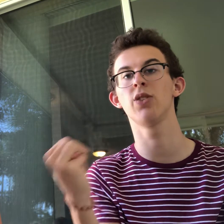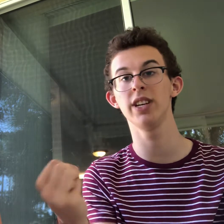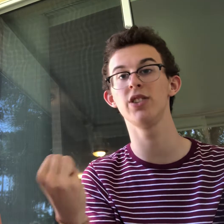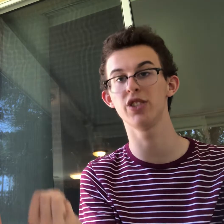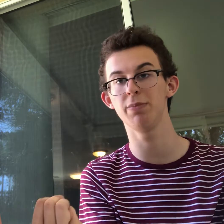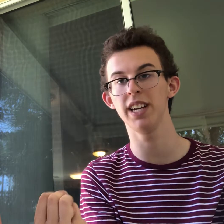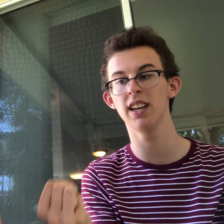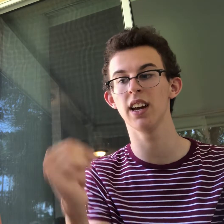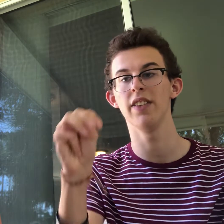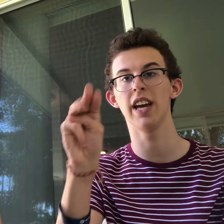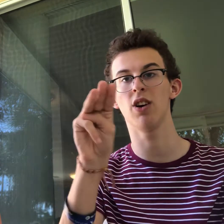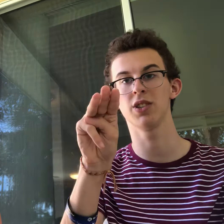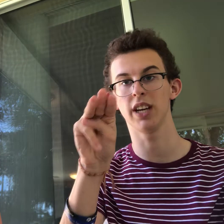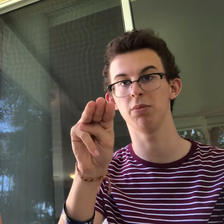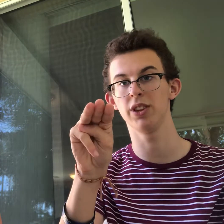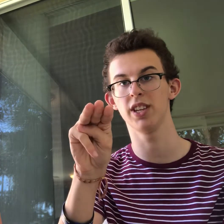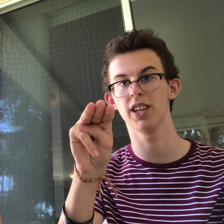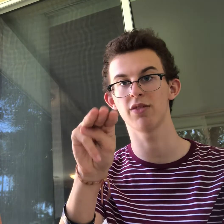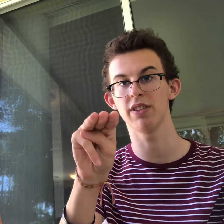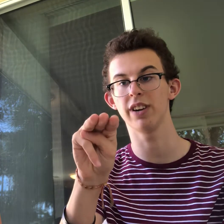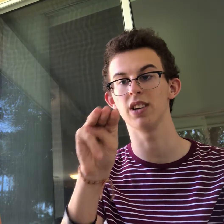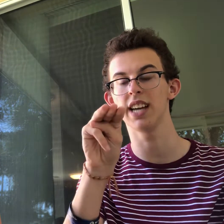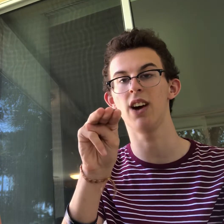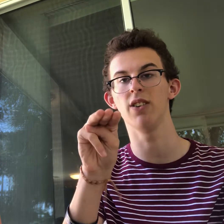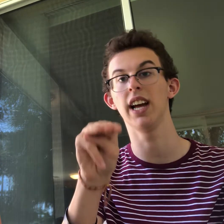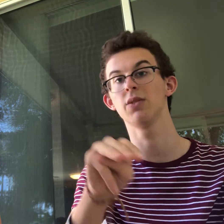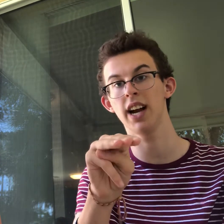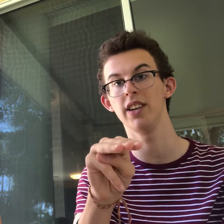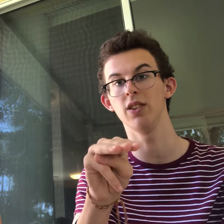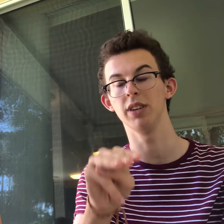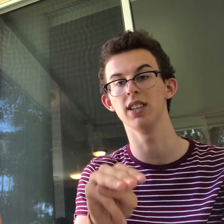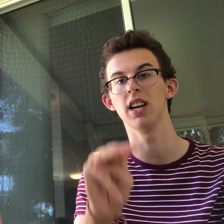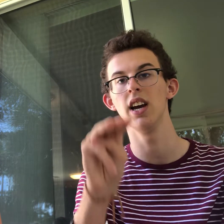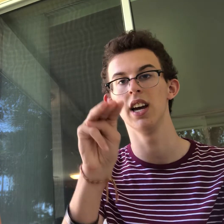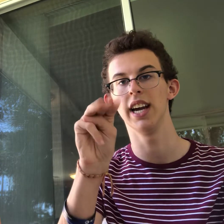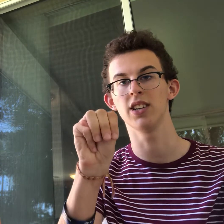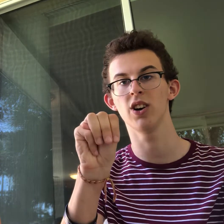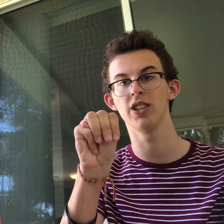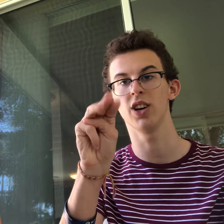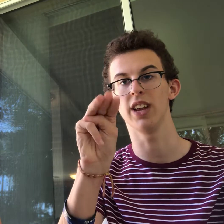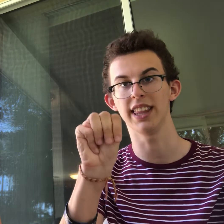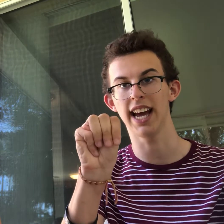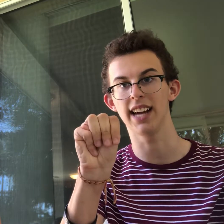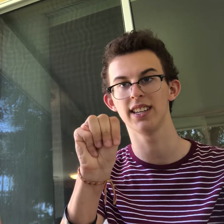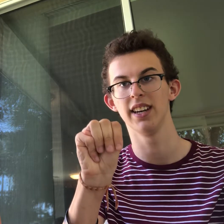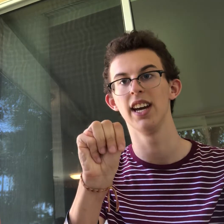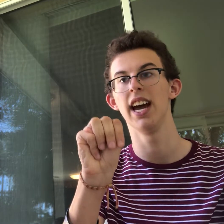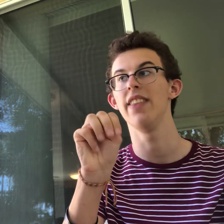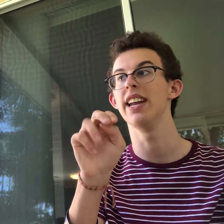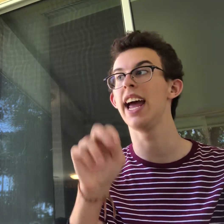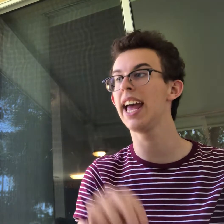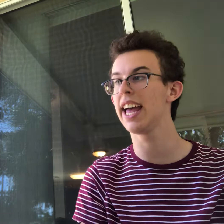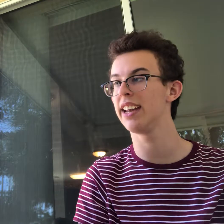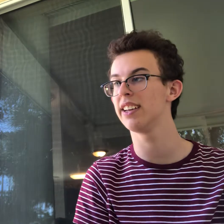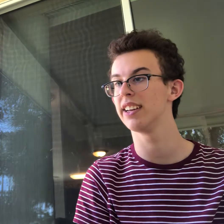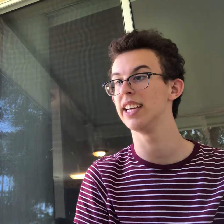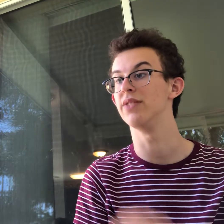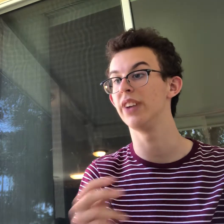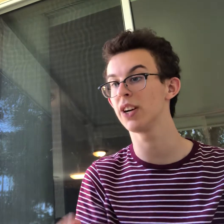your speed, they also put the 3 fingers out. That's what I do because it's hard to go like that. And then N is very